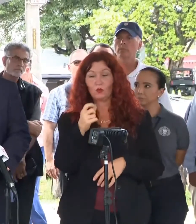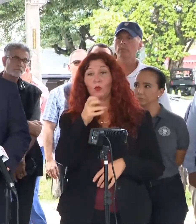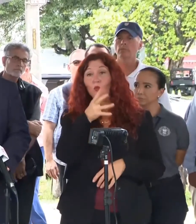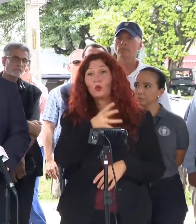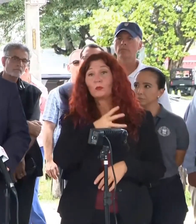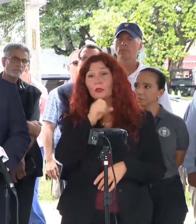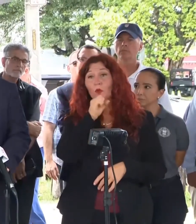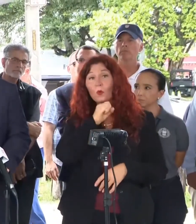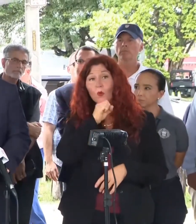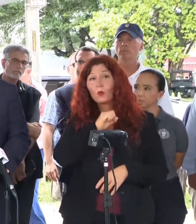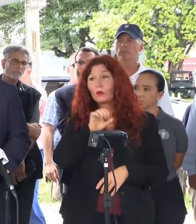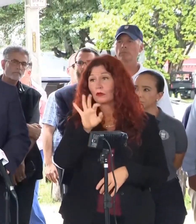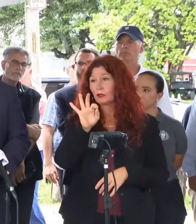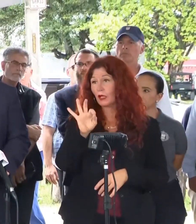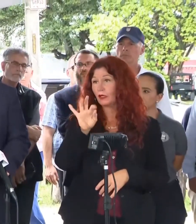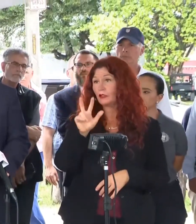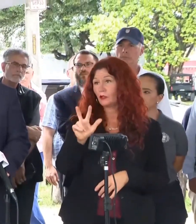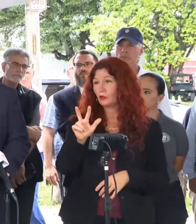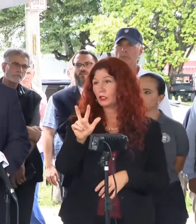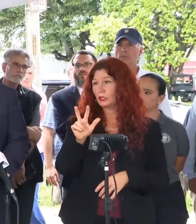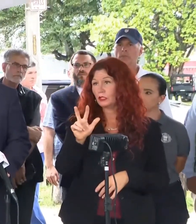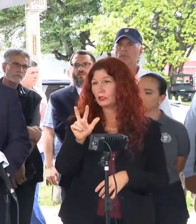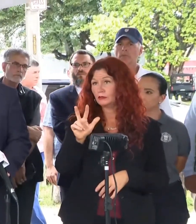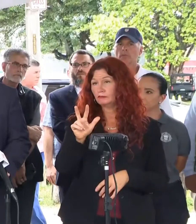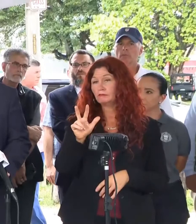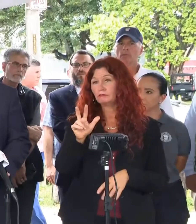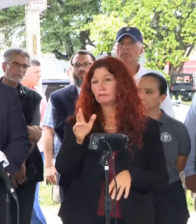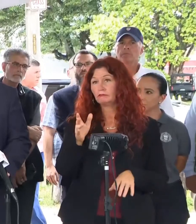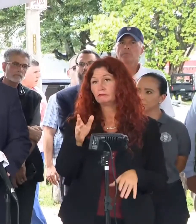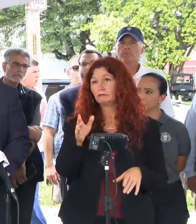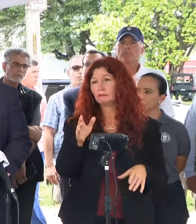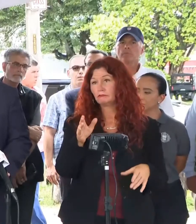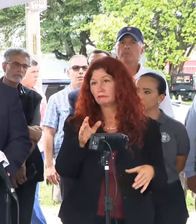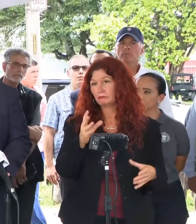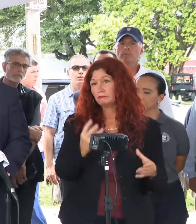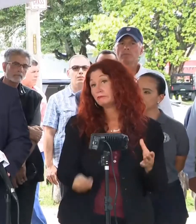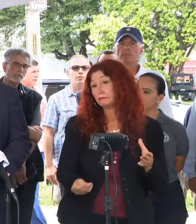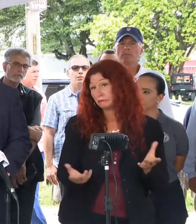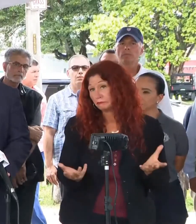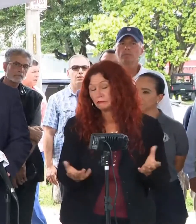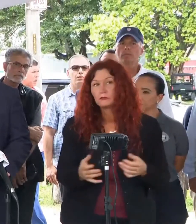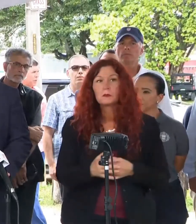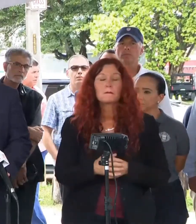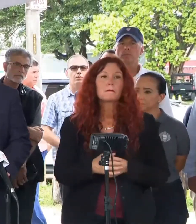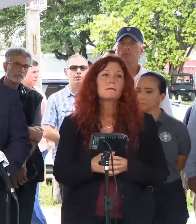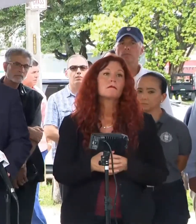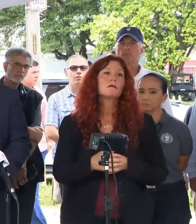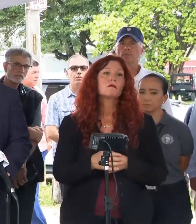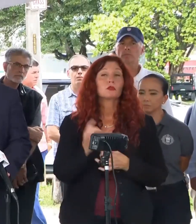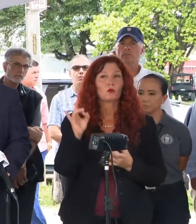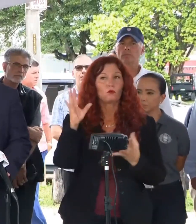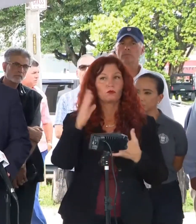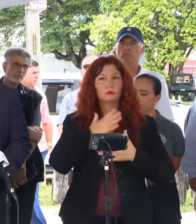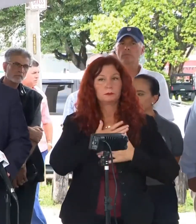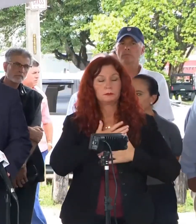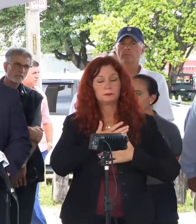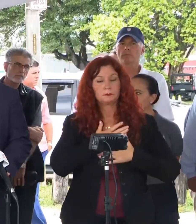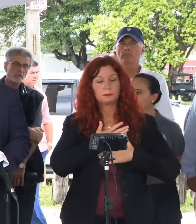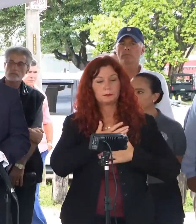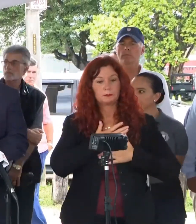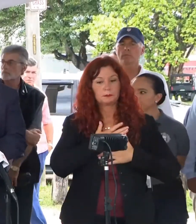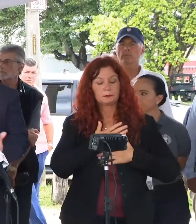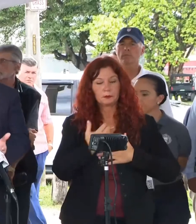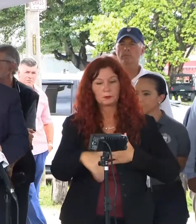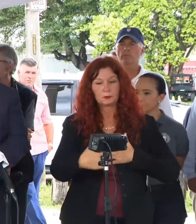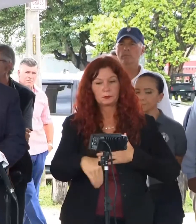mother was in the towers, and it was on the one hand heartbreaking